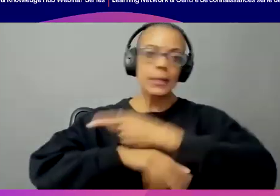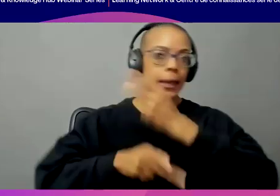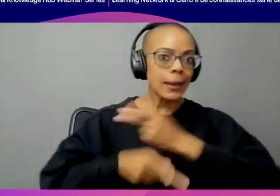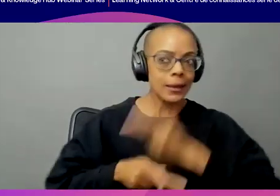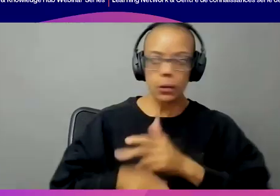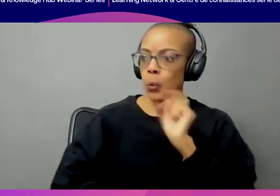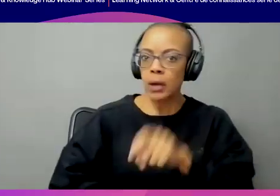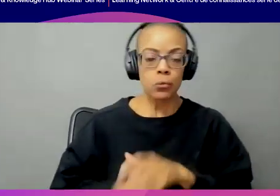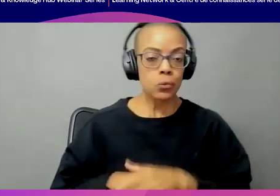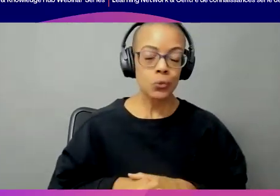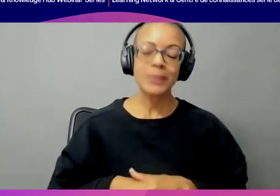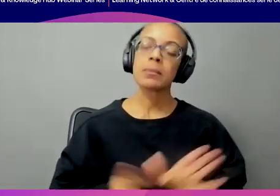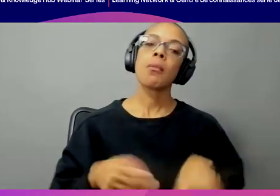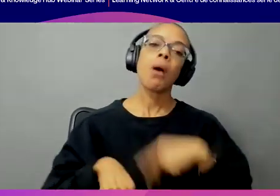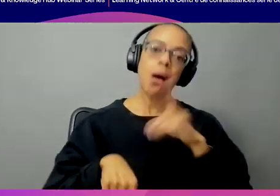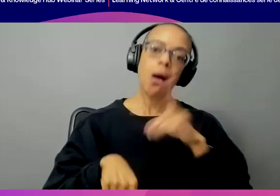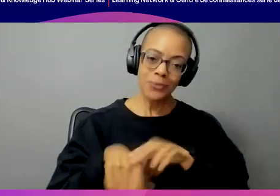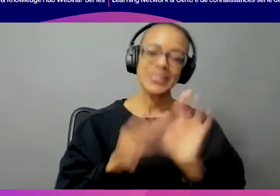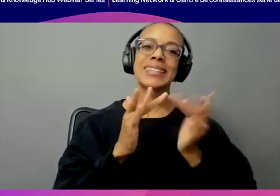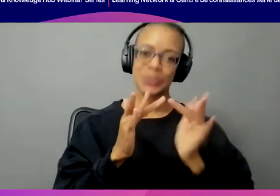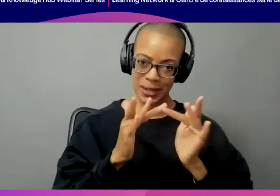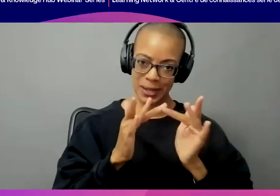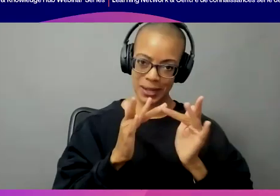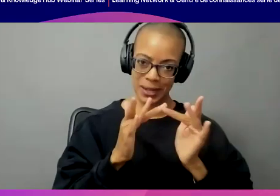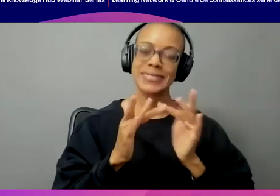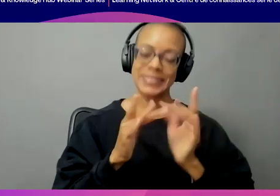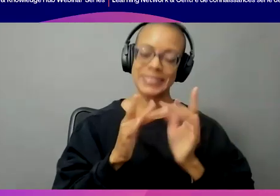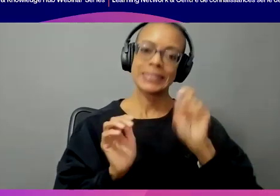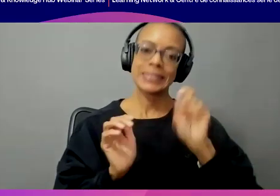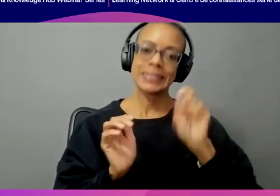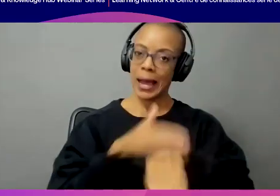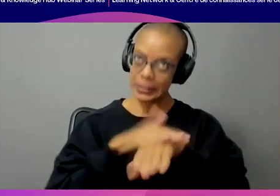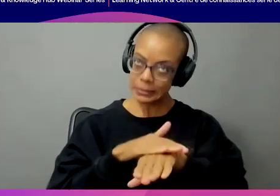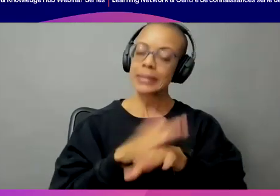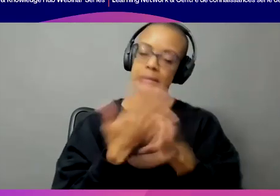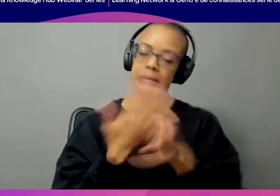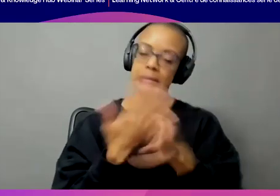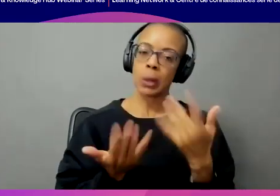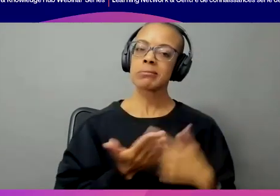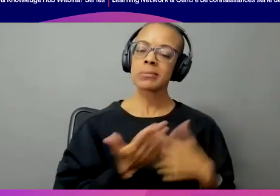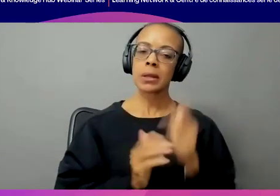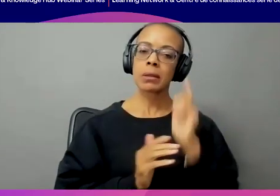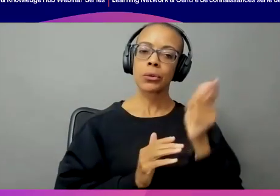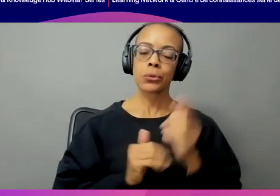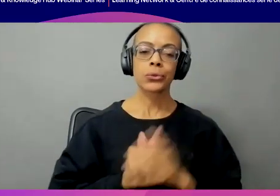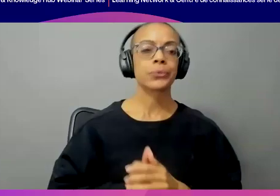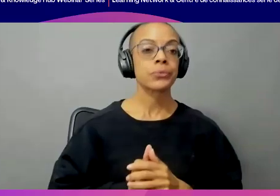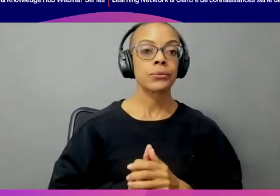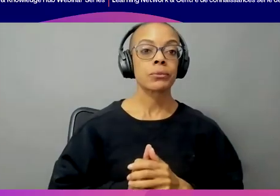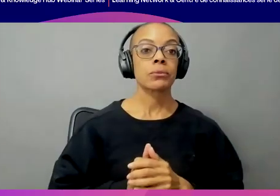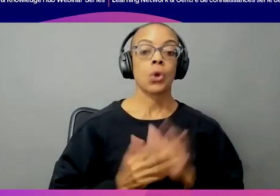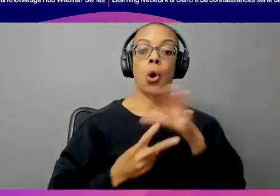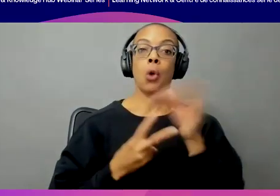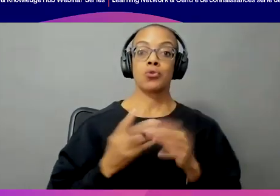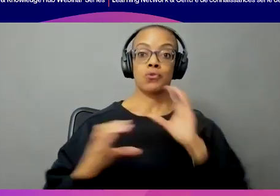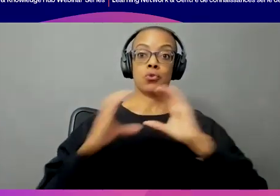have internet and data access, and we'll be coming back to those issues. The options for communication, as we can